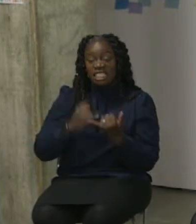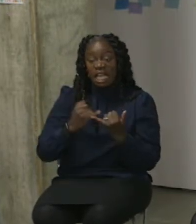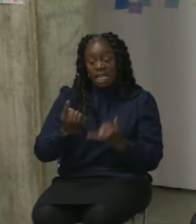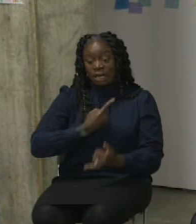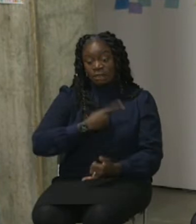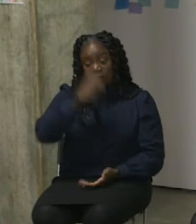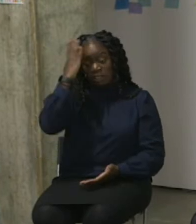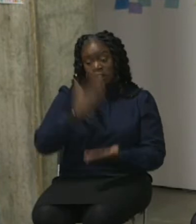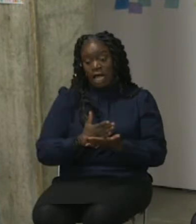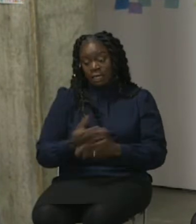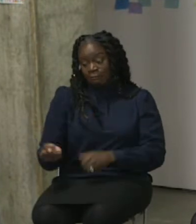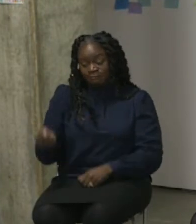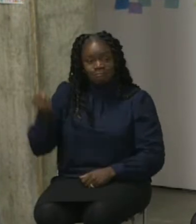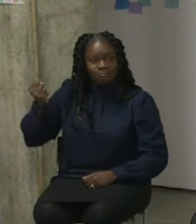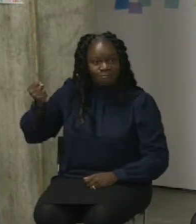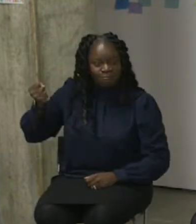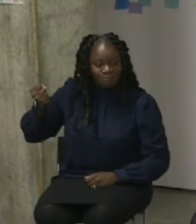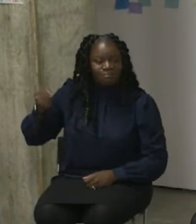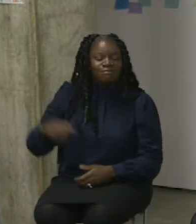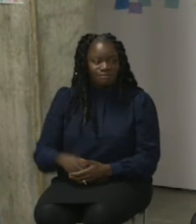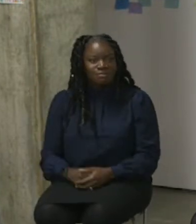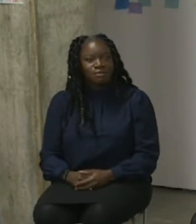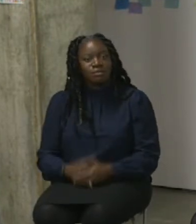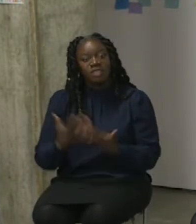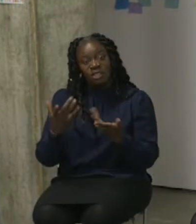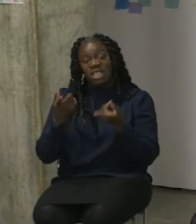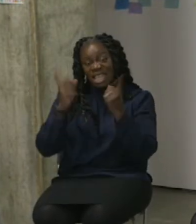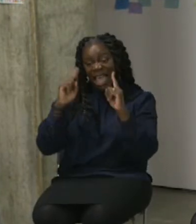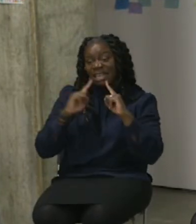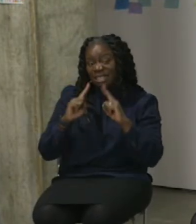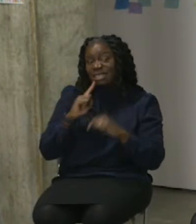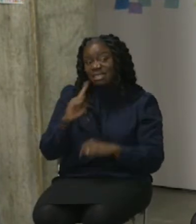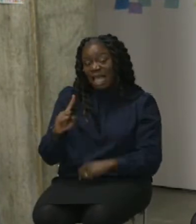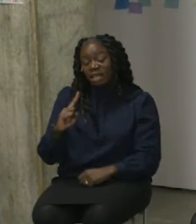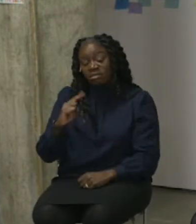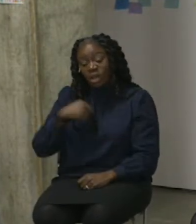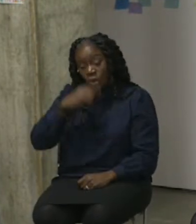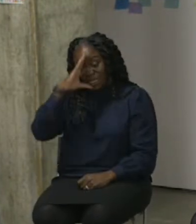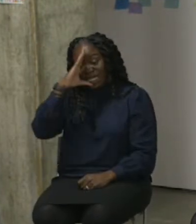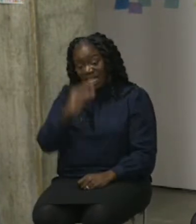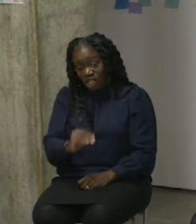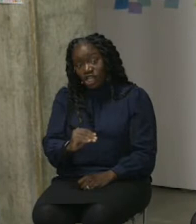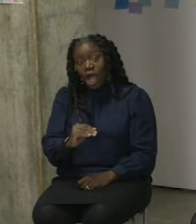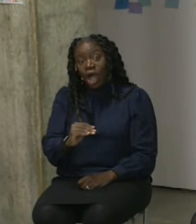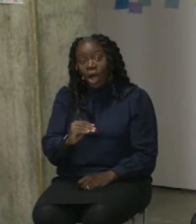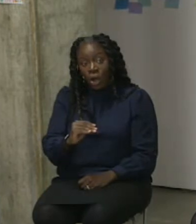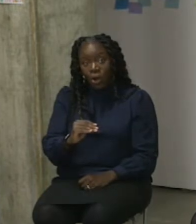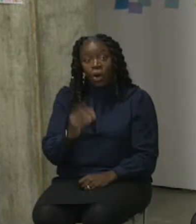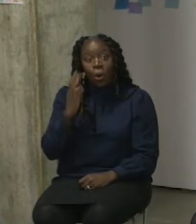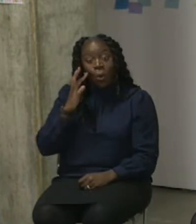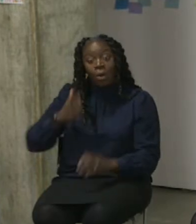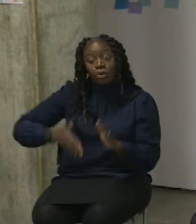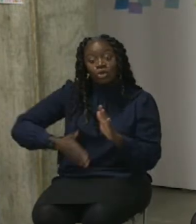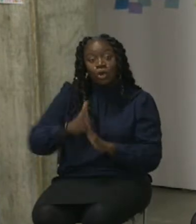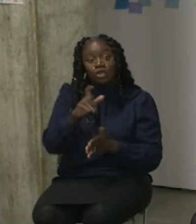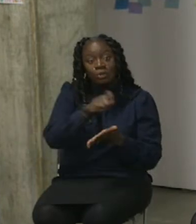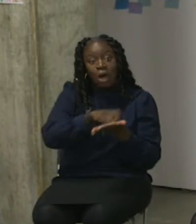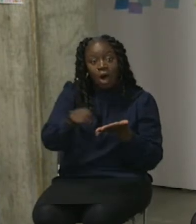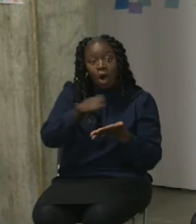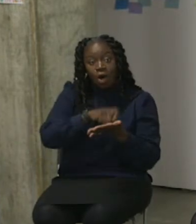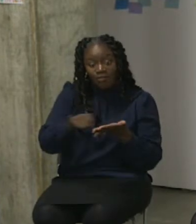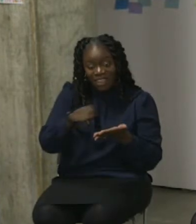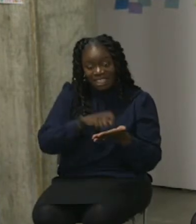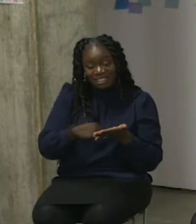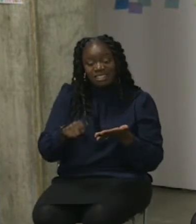it. So the headmaster said, but I want to tell you that while I was taking him up to my office, there's a big